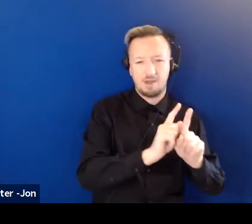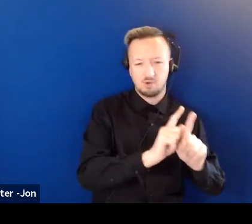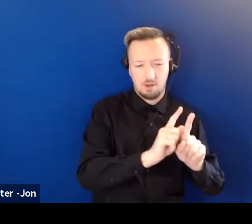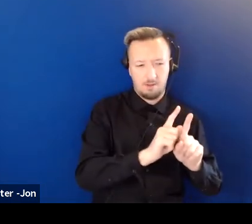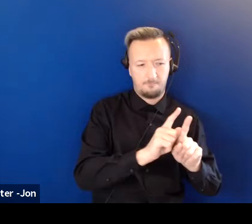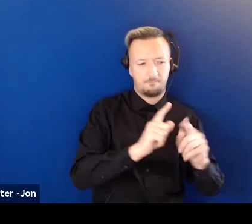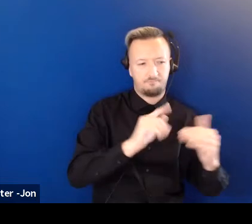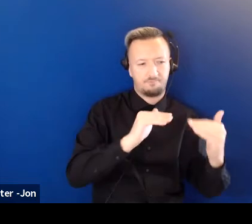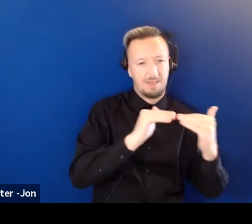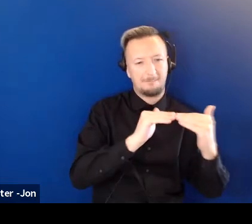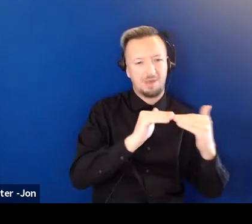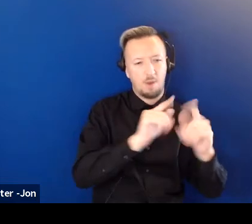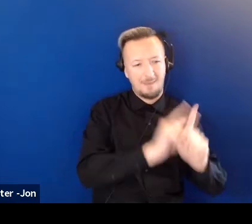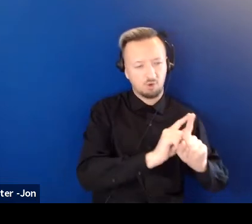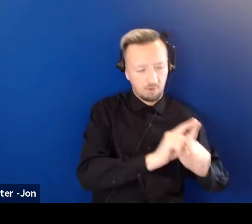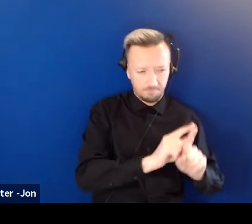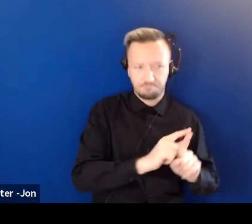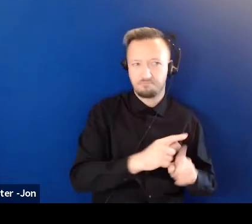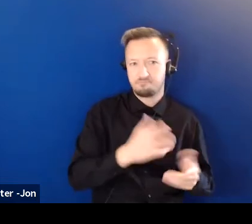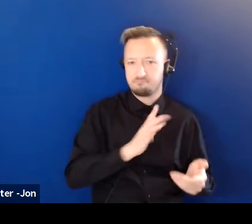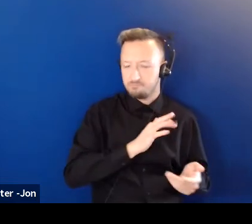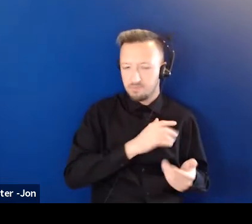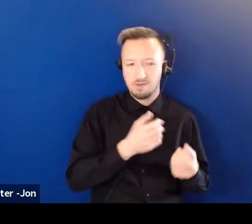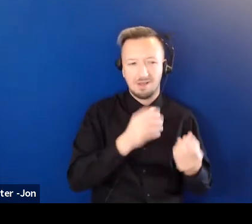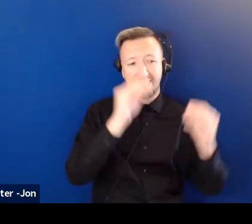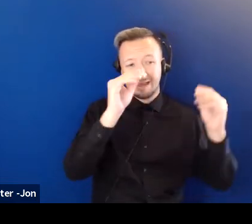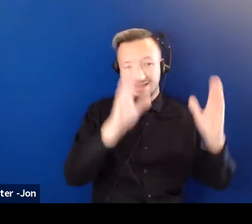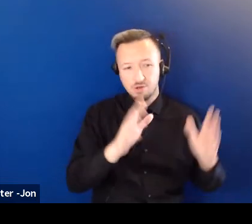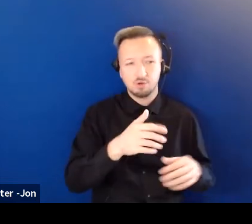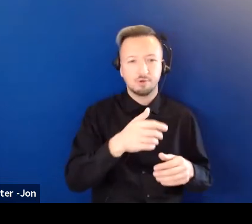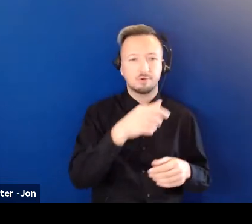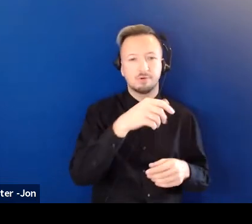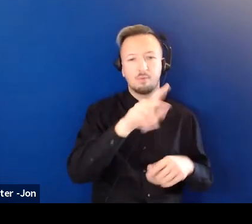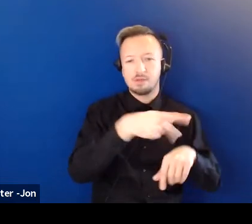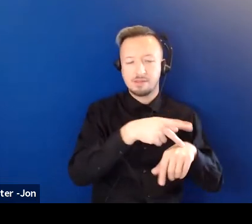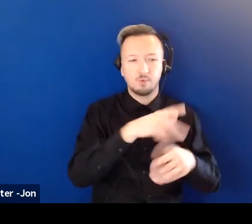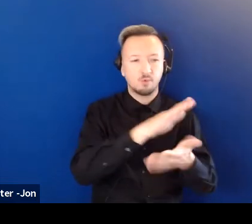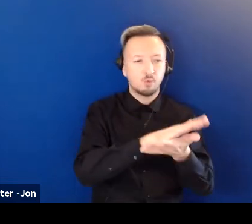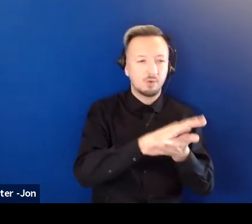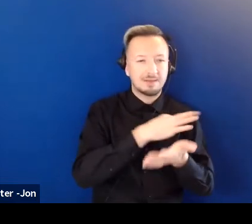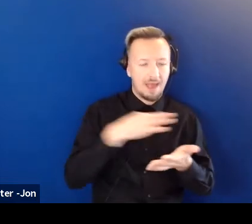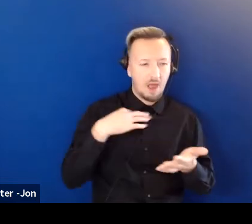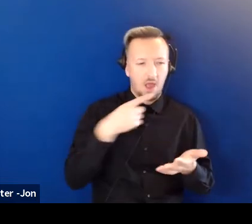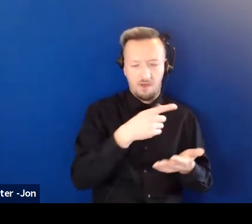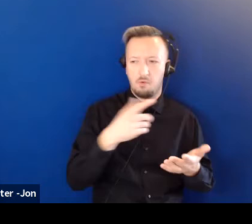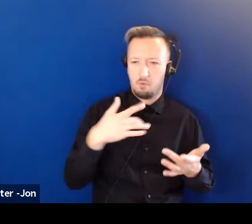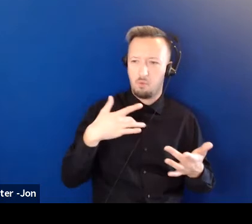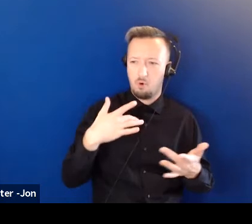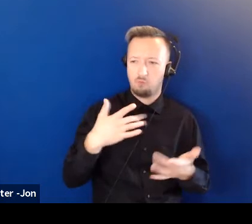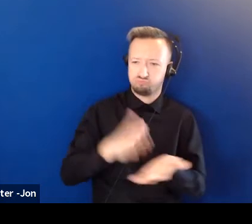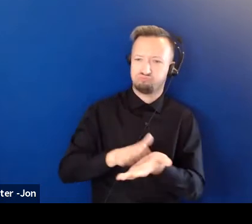got lots of positive feedback from teachers and school administrators, and students were definitely engaged and asking lots of questions,